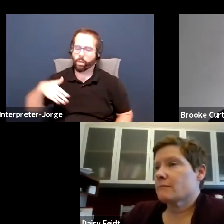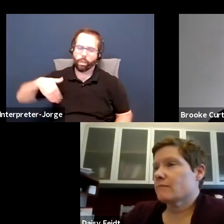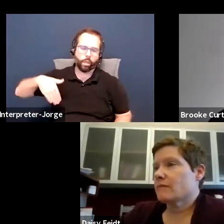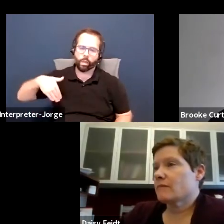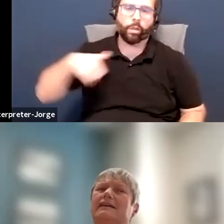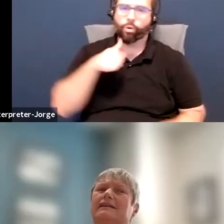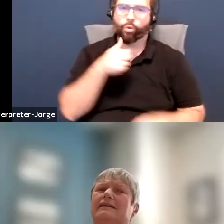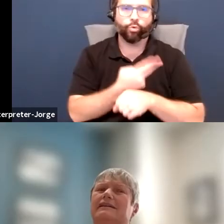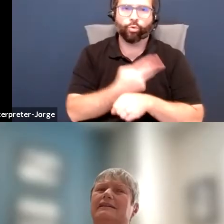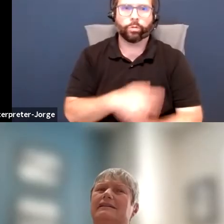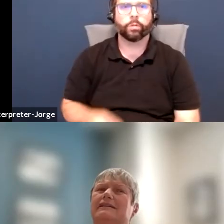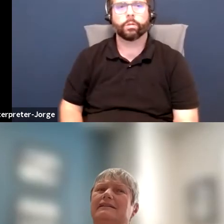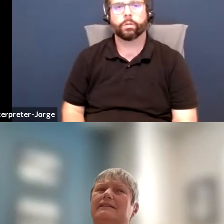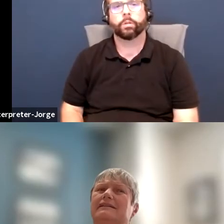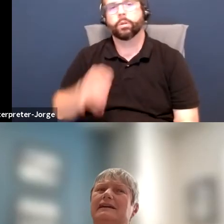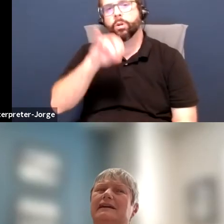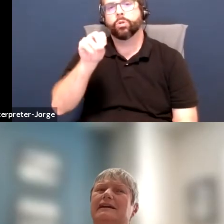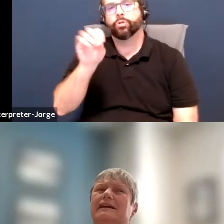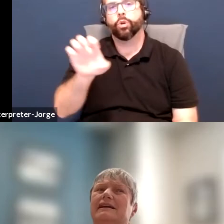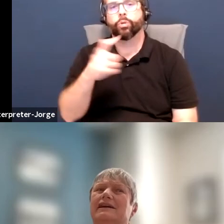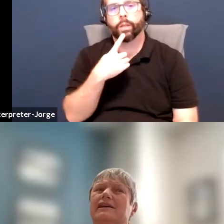No, we haven't either.